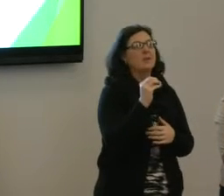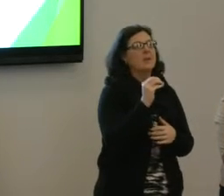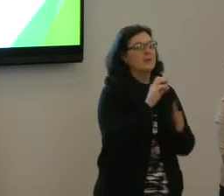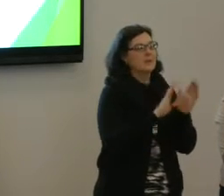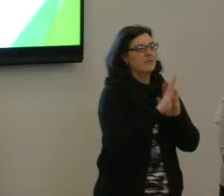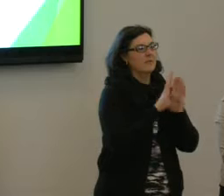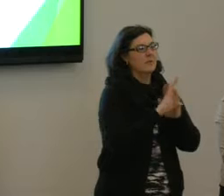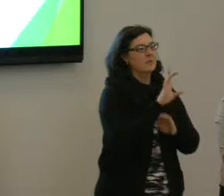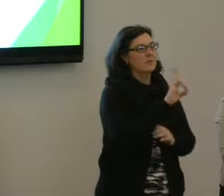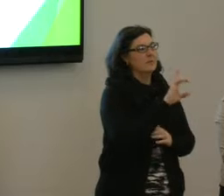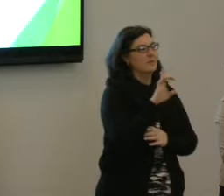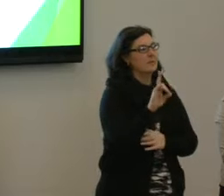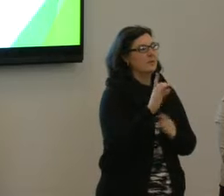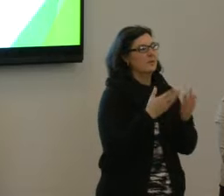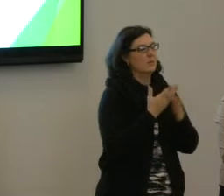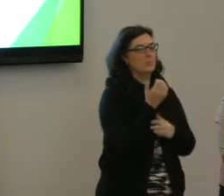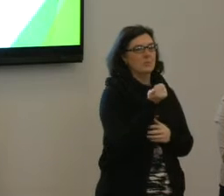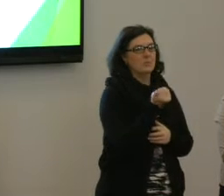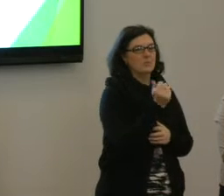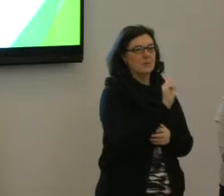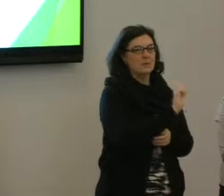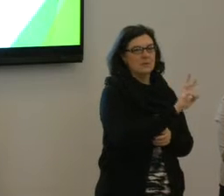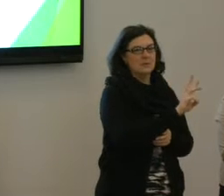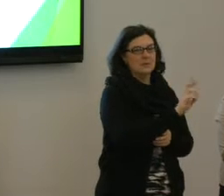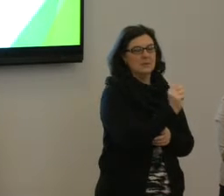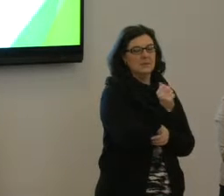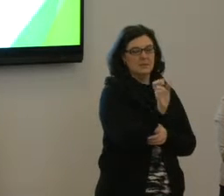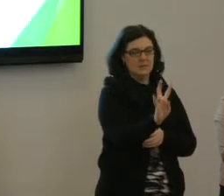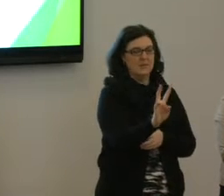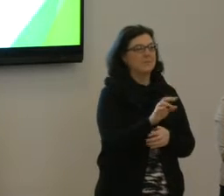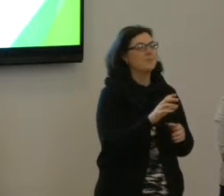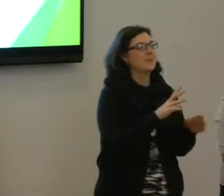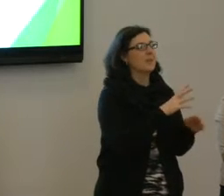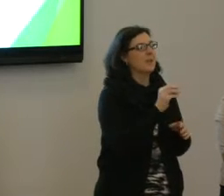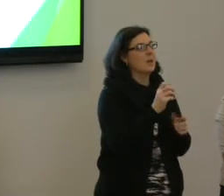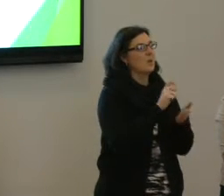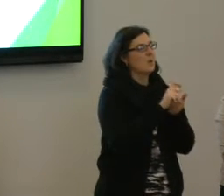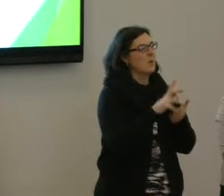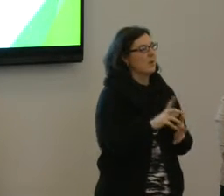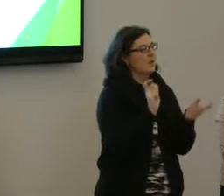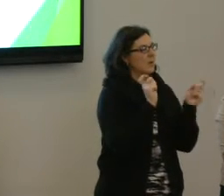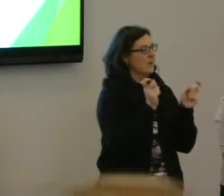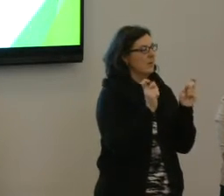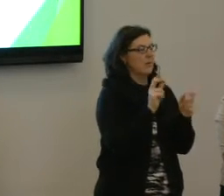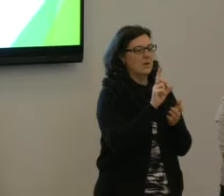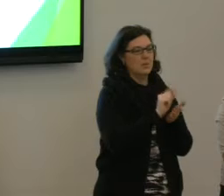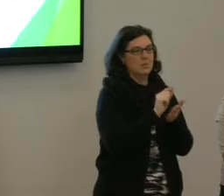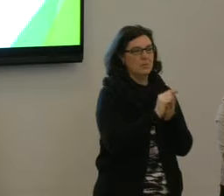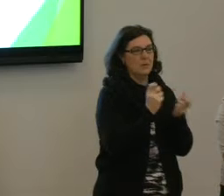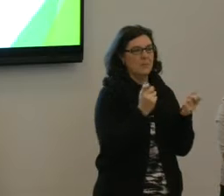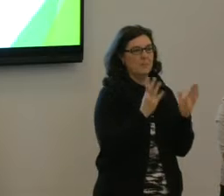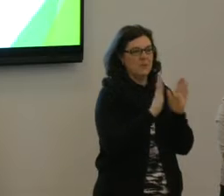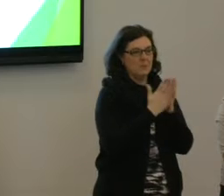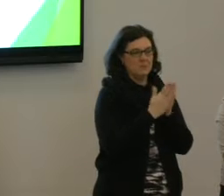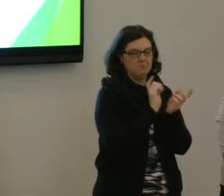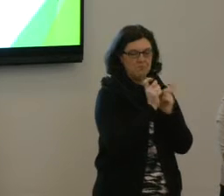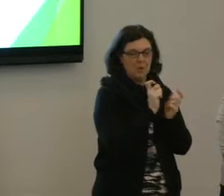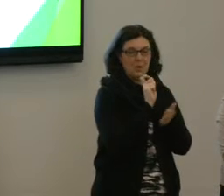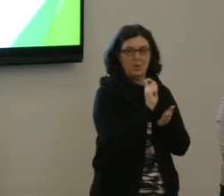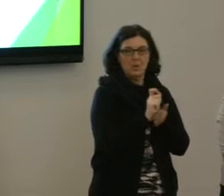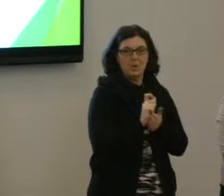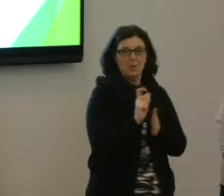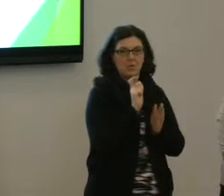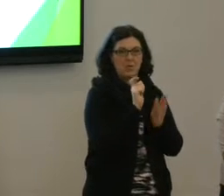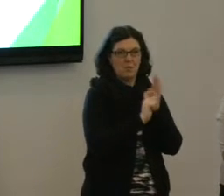in 2016 through 17. As a writer and an editor, he has edited newsletters and several books, written articles